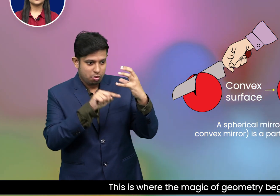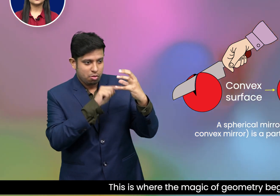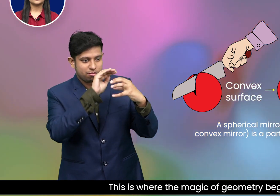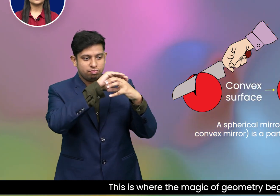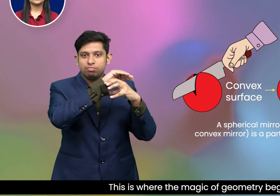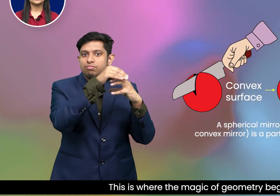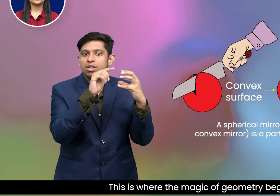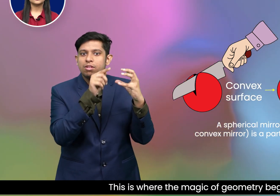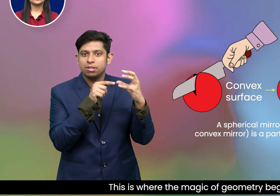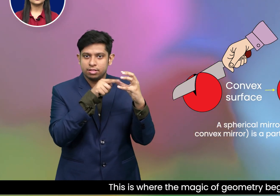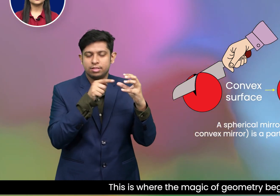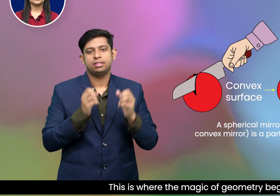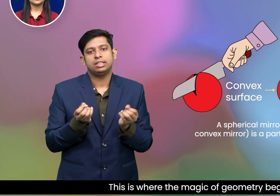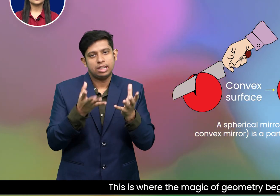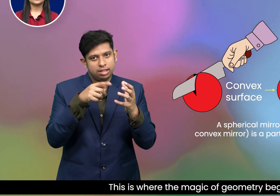begins.